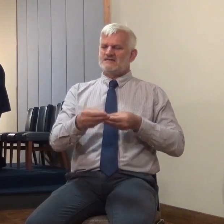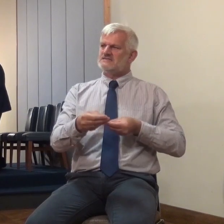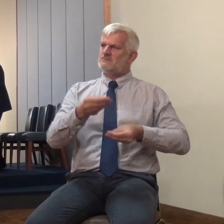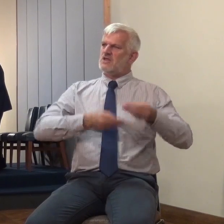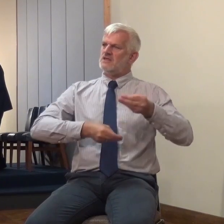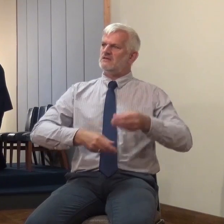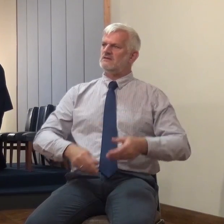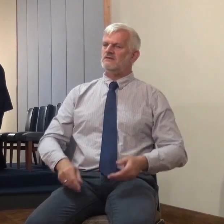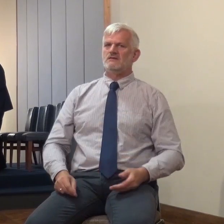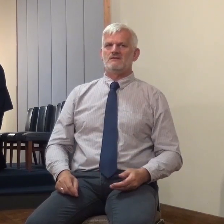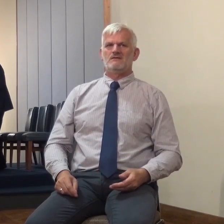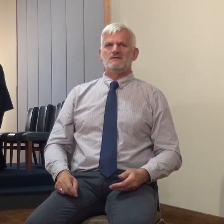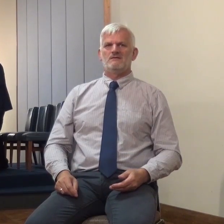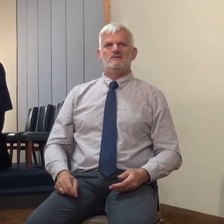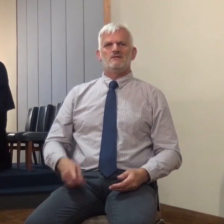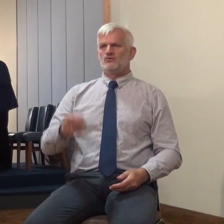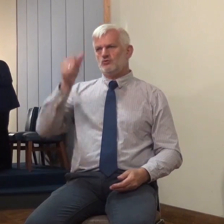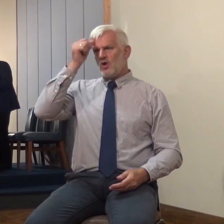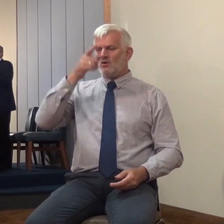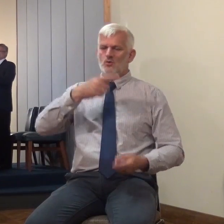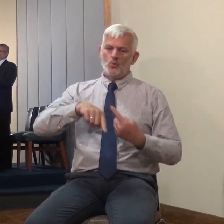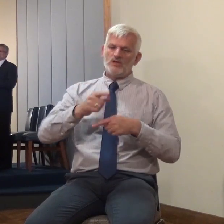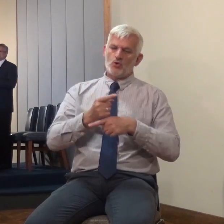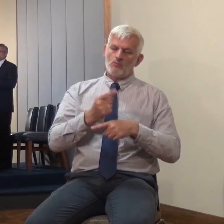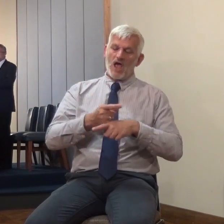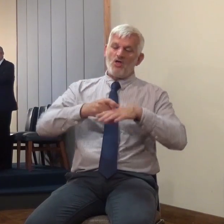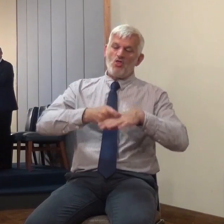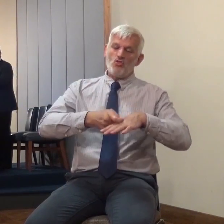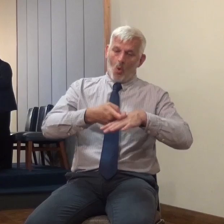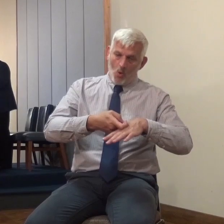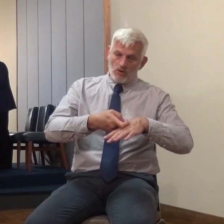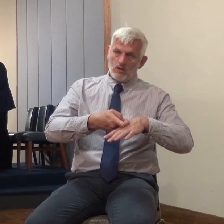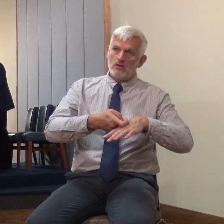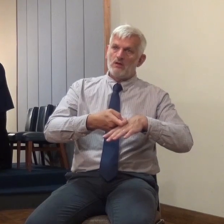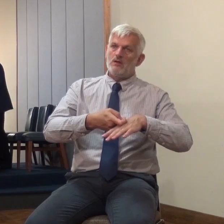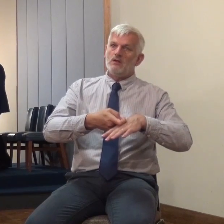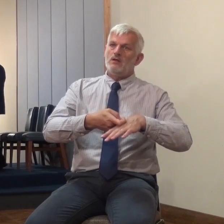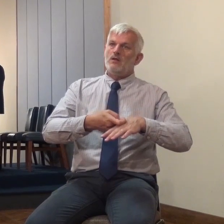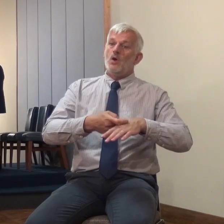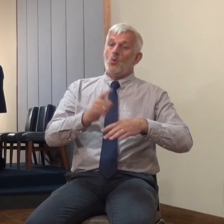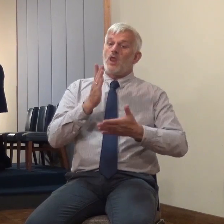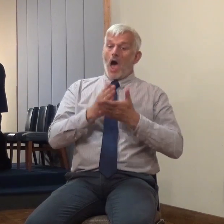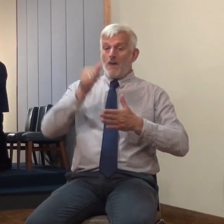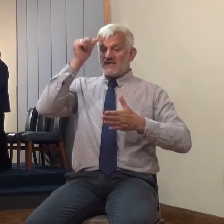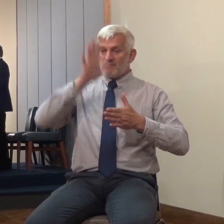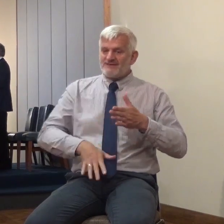flesh. In other words, it was something like this, a likeness that he is